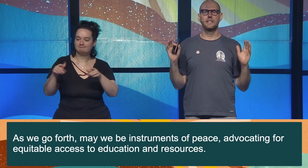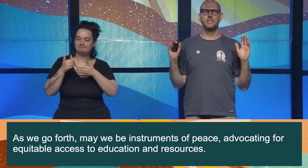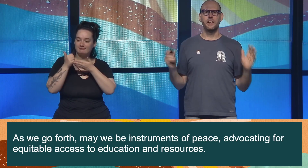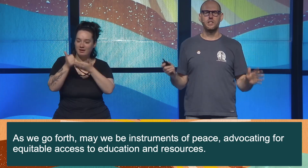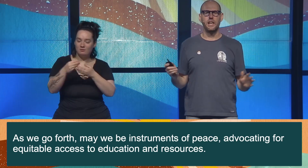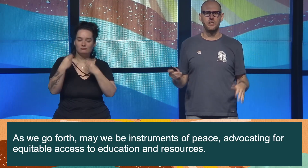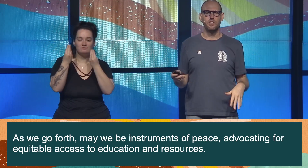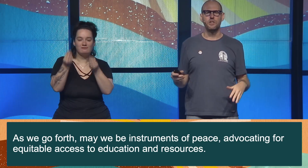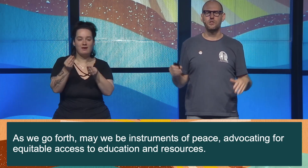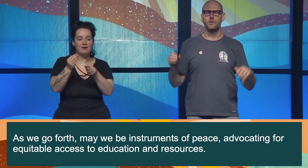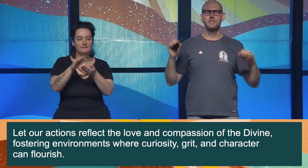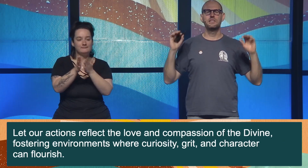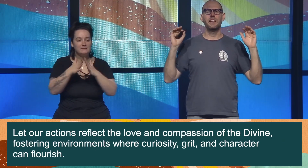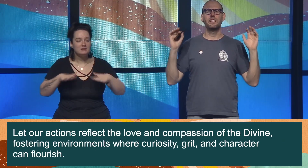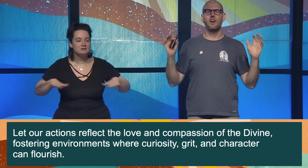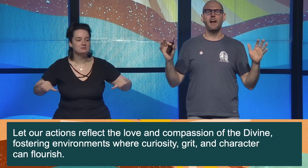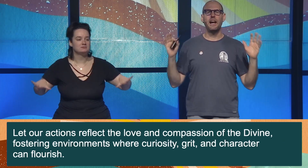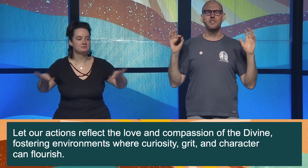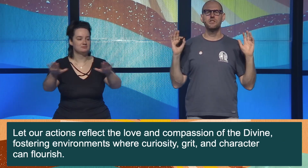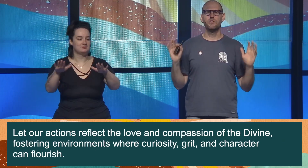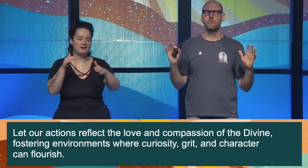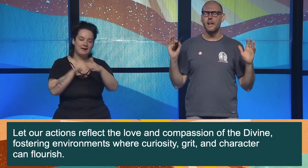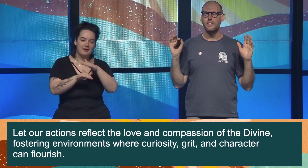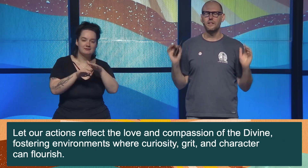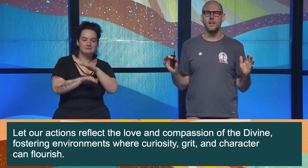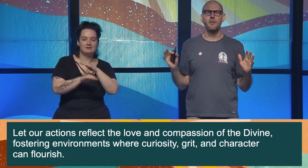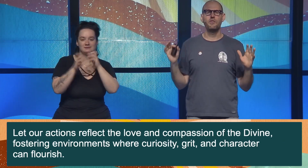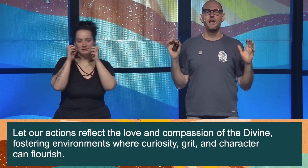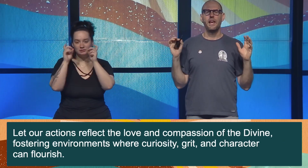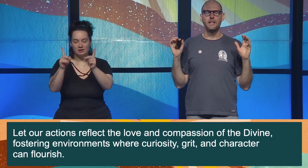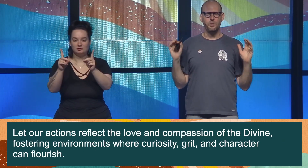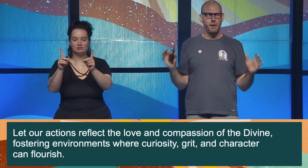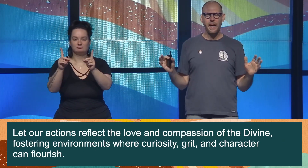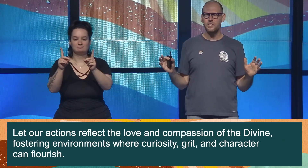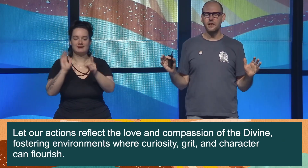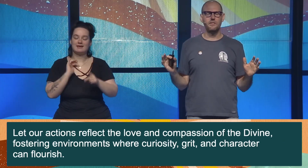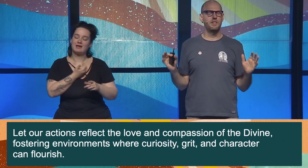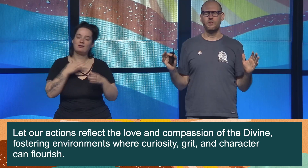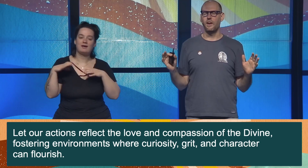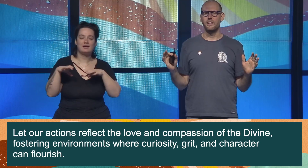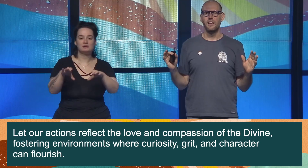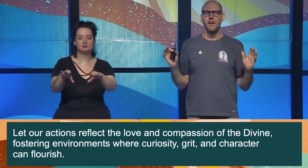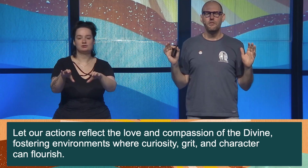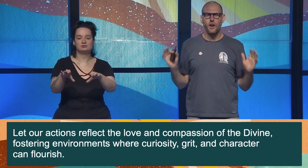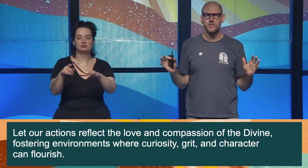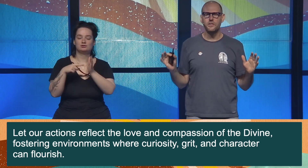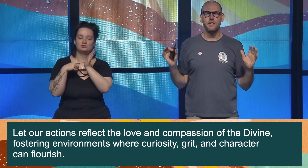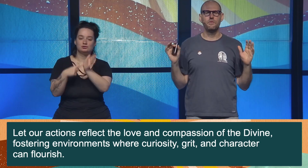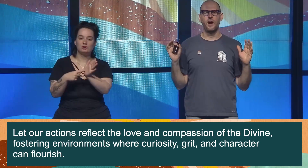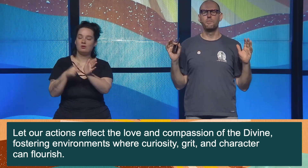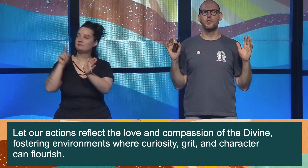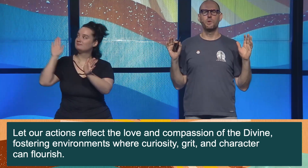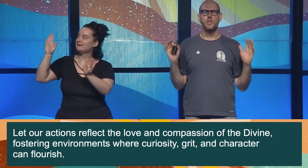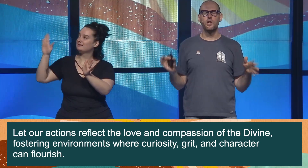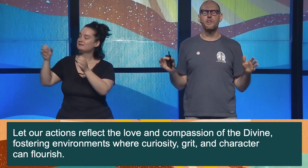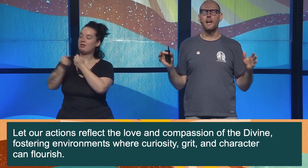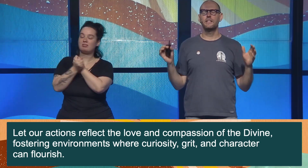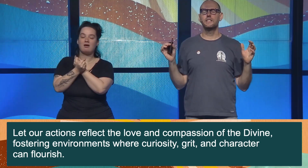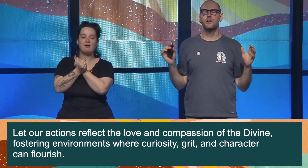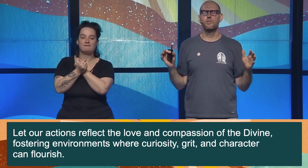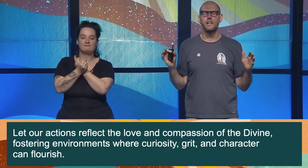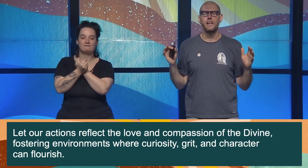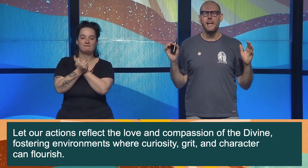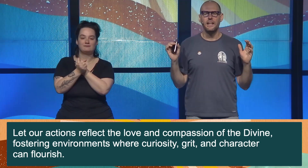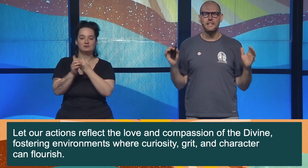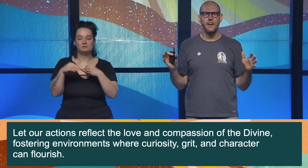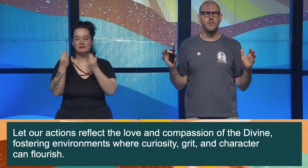equitable access to education and resources, and let our actions reflect the love and compassion of the divine, fostering environments where